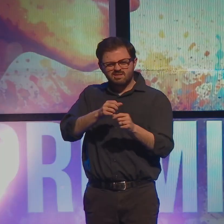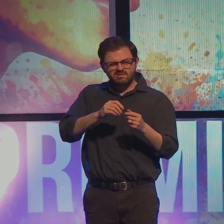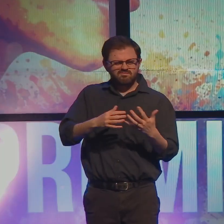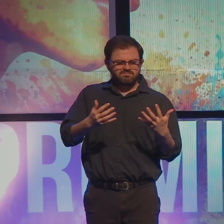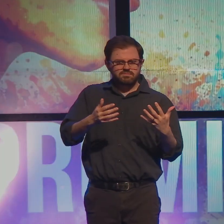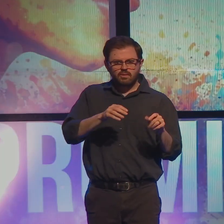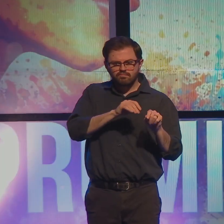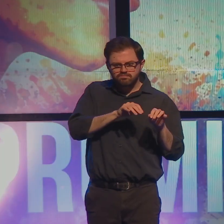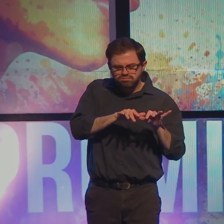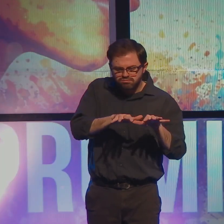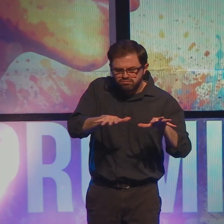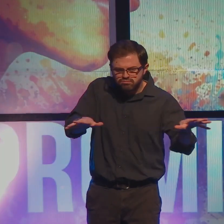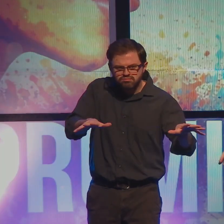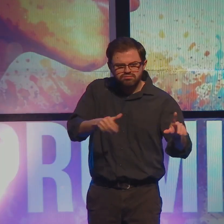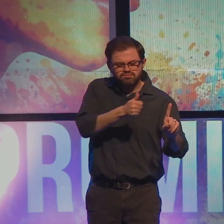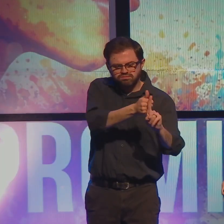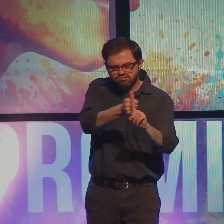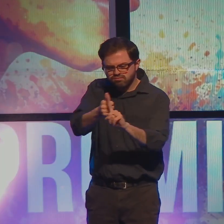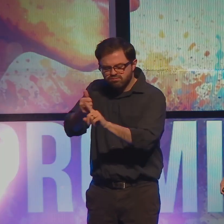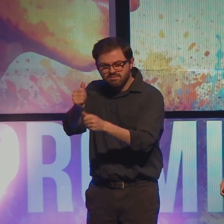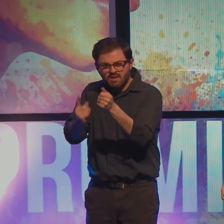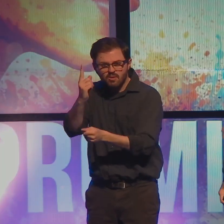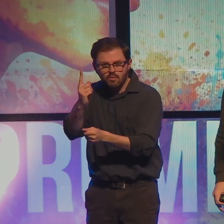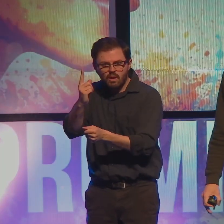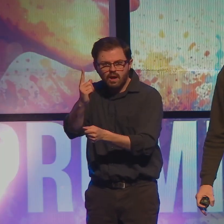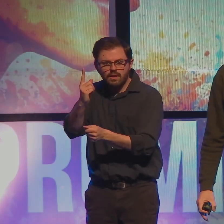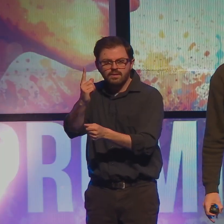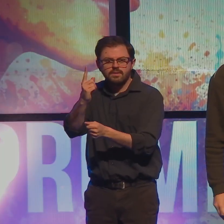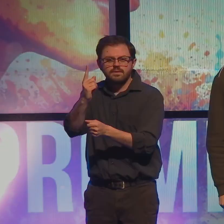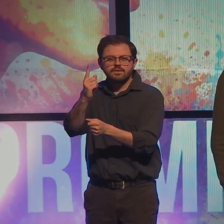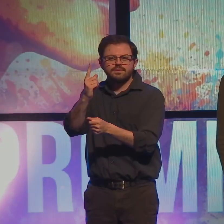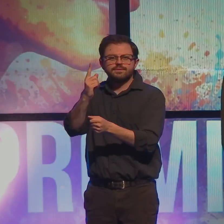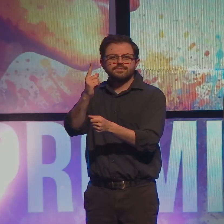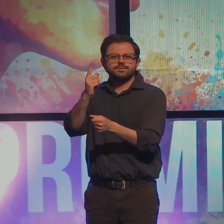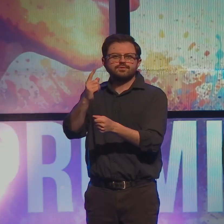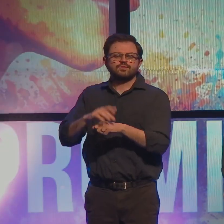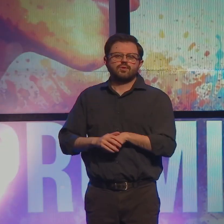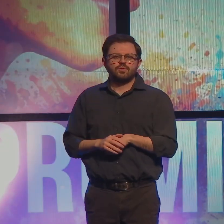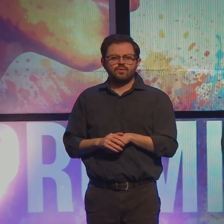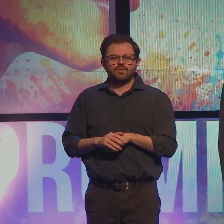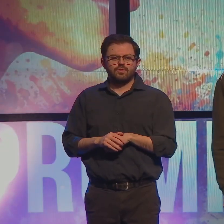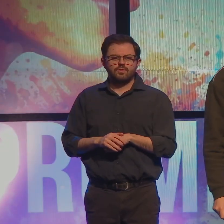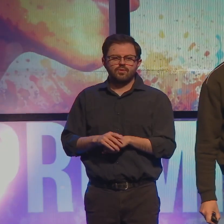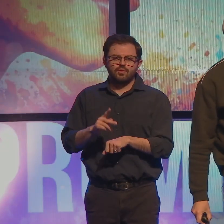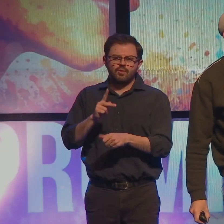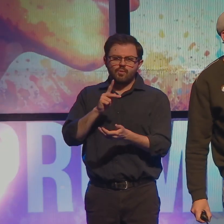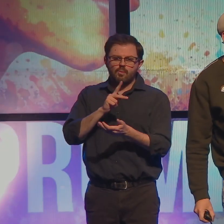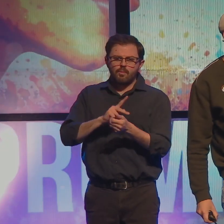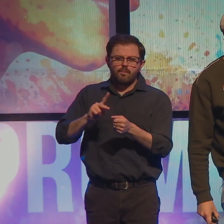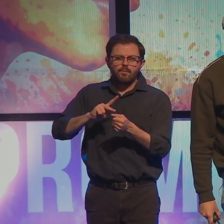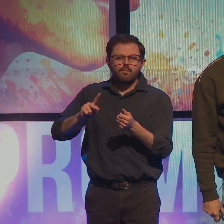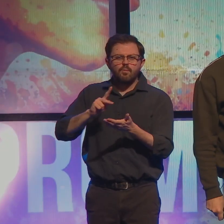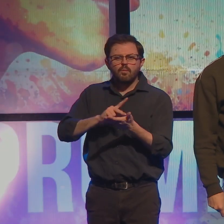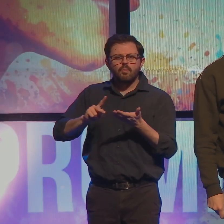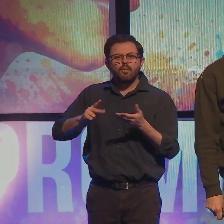everybody around me. You know what Paul calls this in like far more theological terms? He calls this the power of